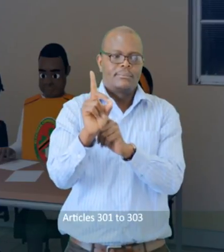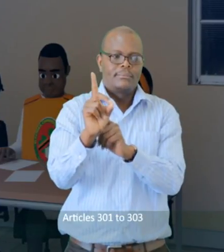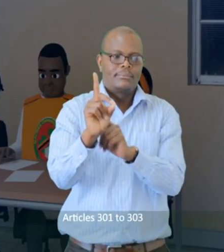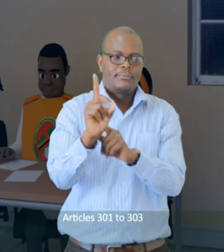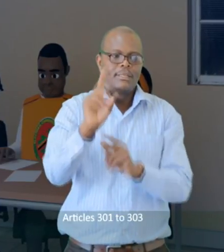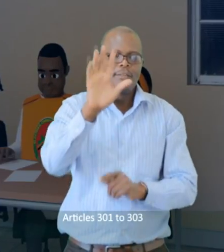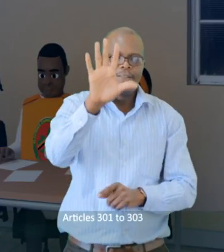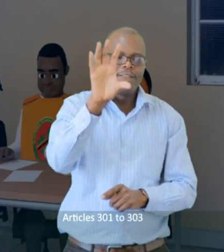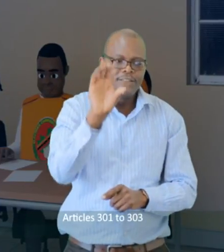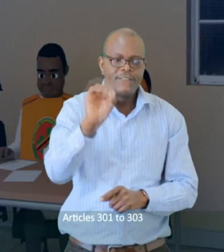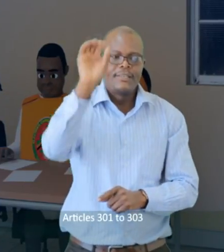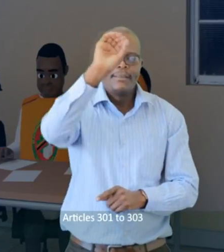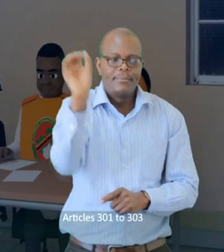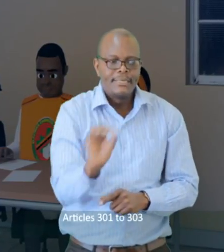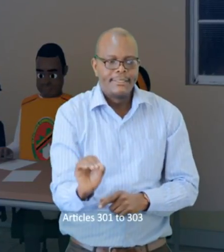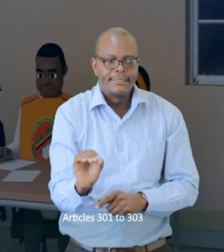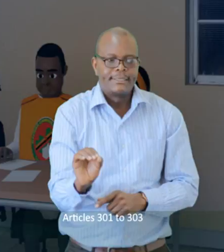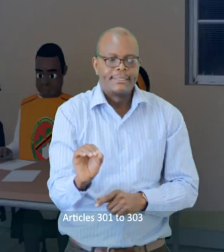Articles 301 to 303.